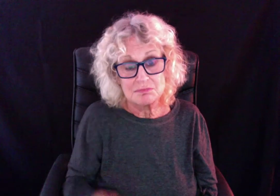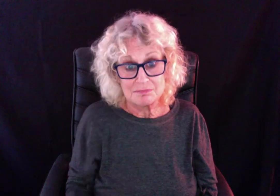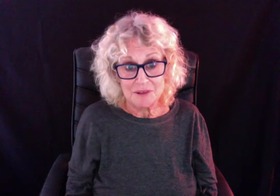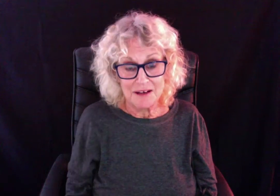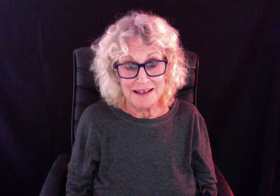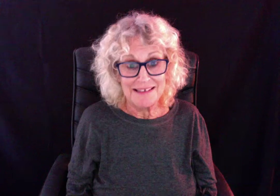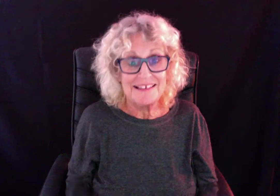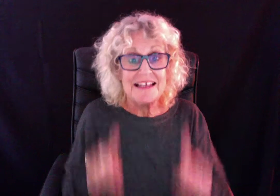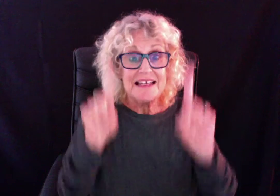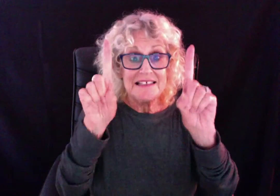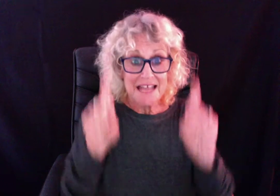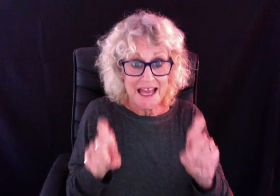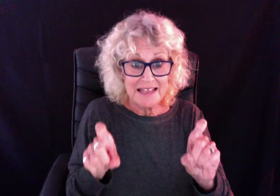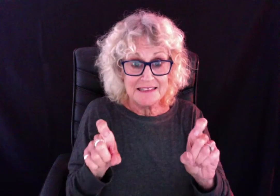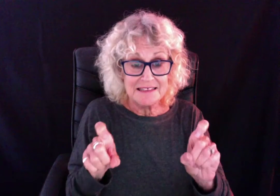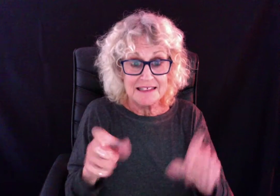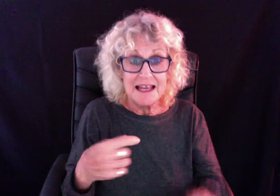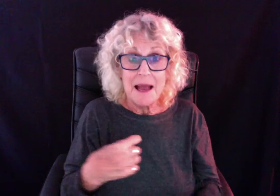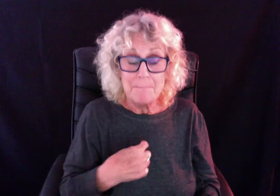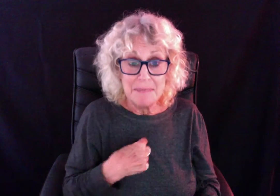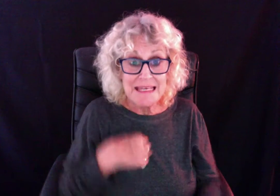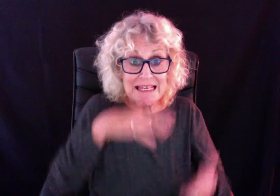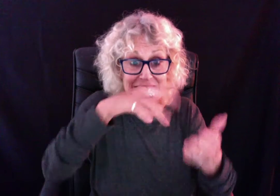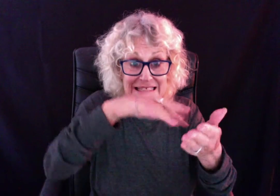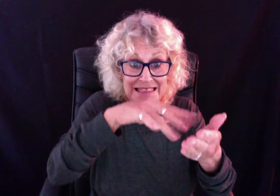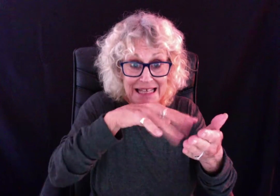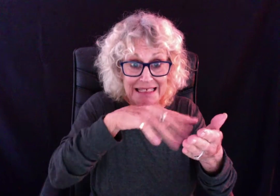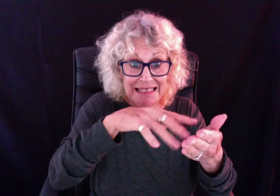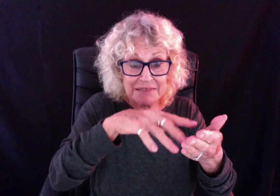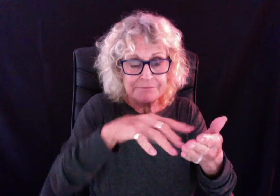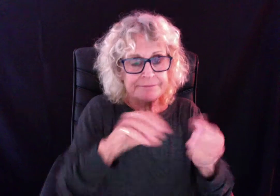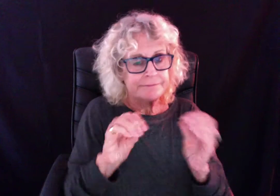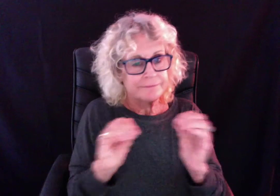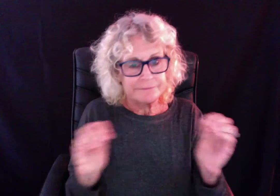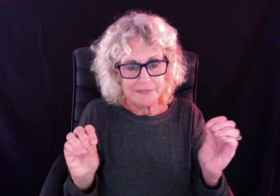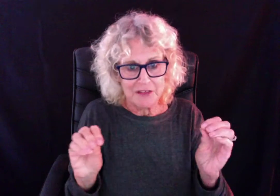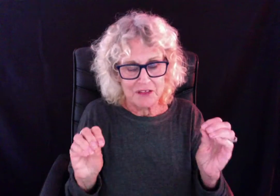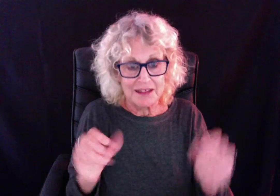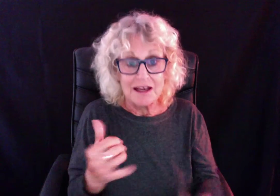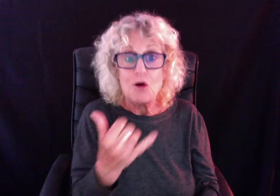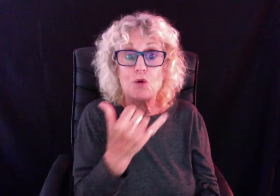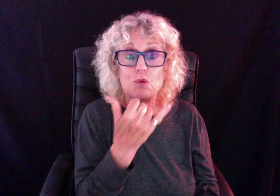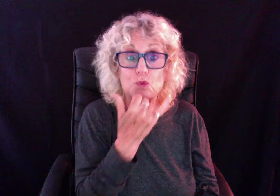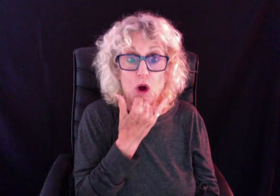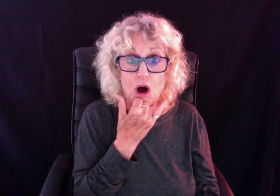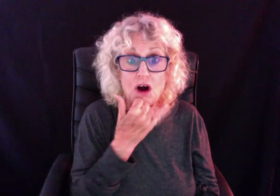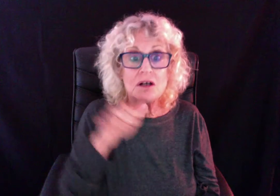All right. Test, me, study, nothing. Wrong.